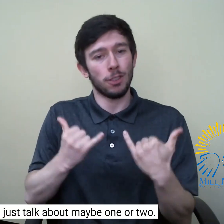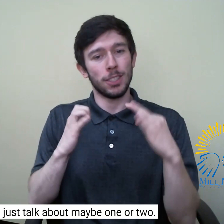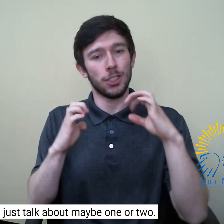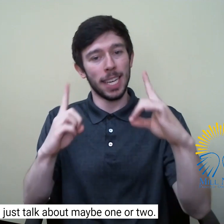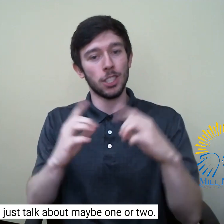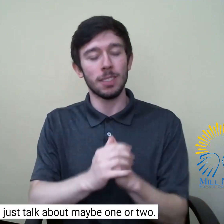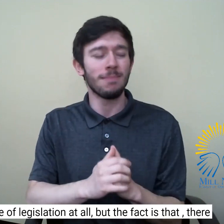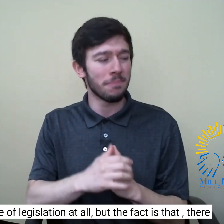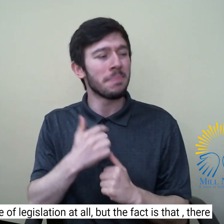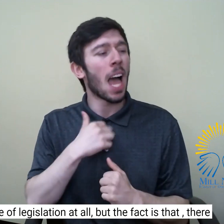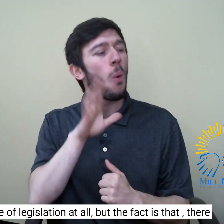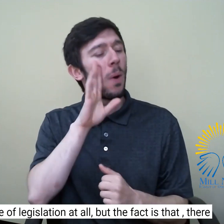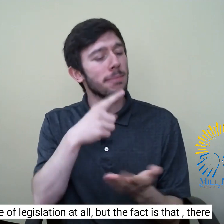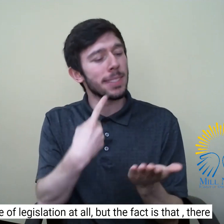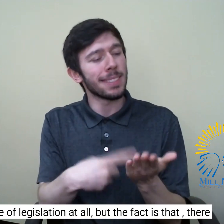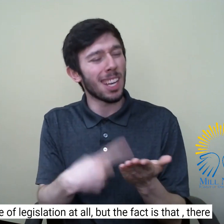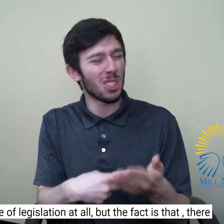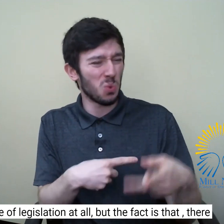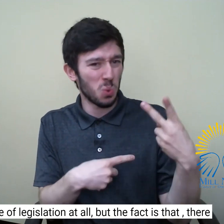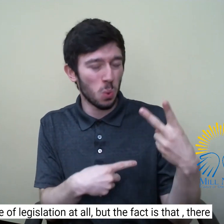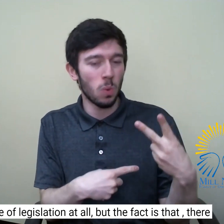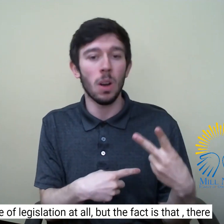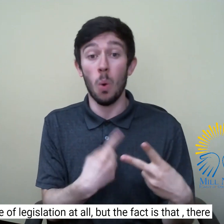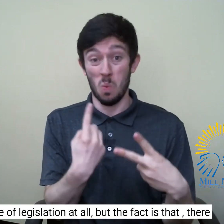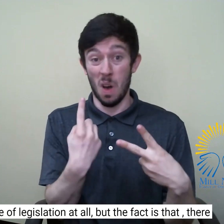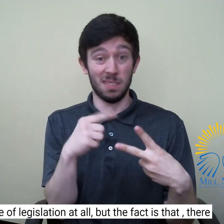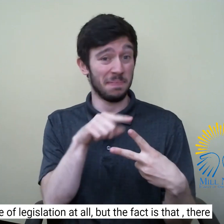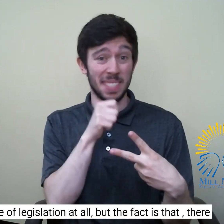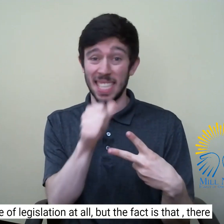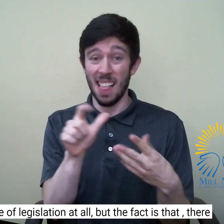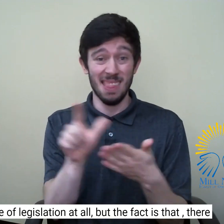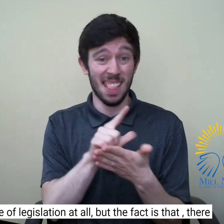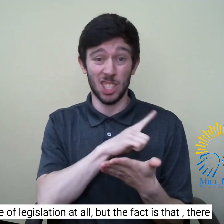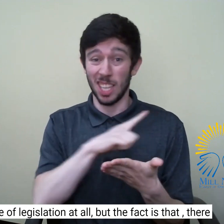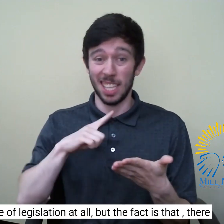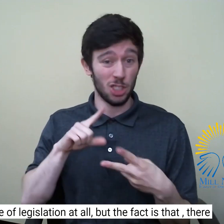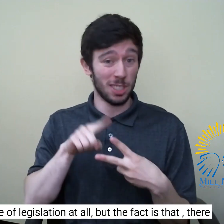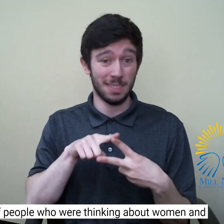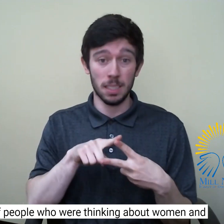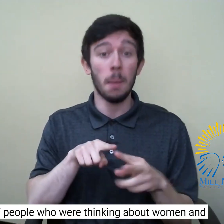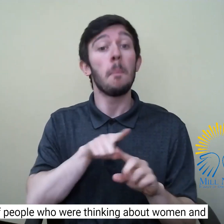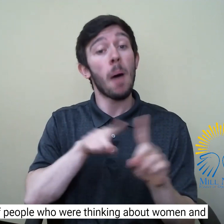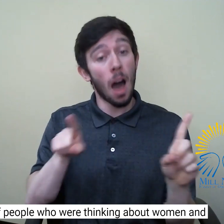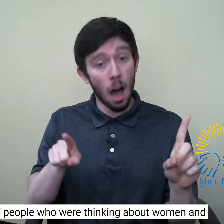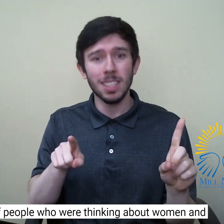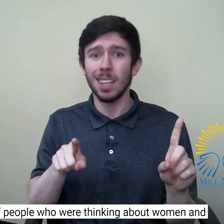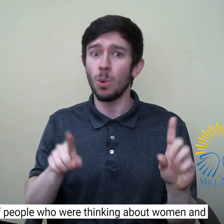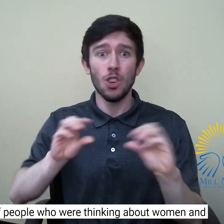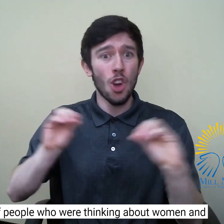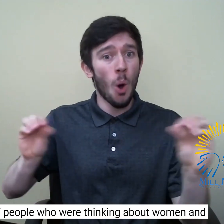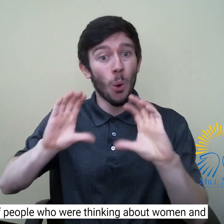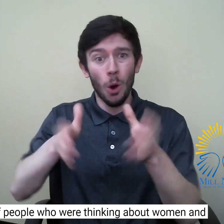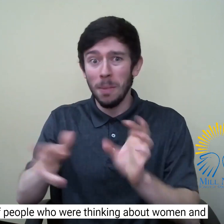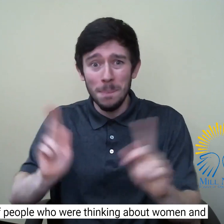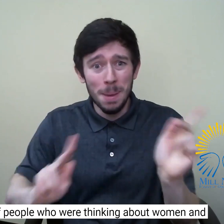or two. One is not a piece of legislation at all, but the fact is that there was no group of people who were thinking